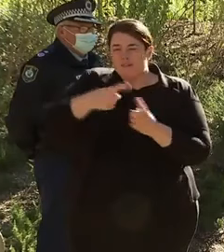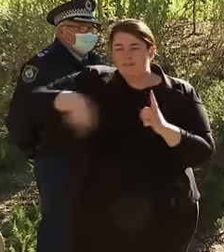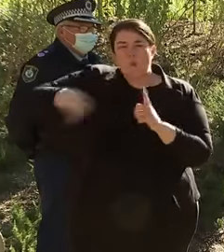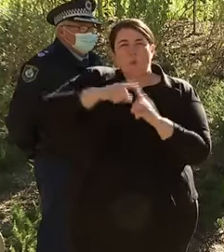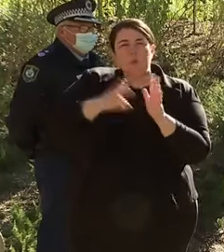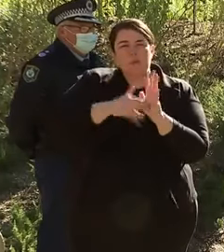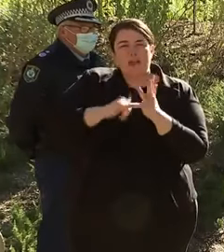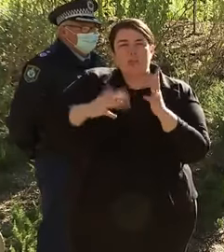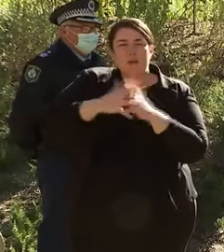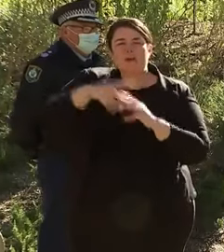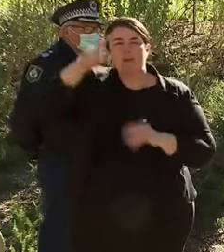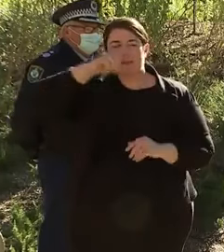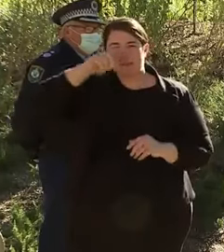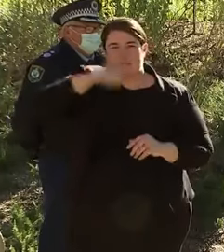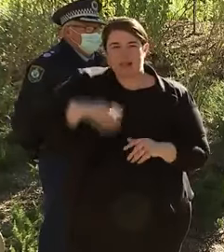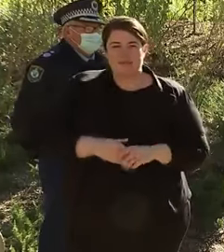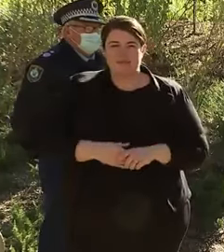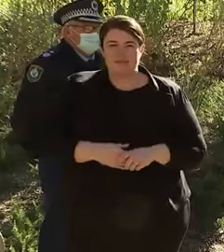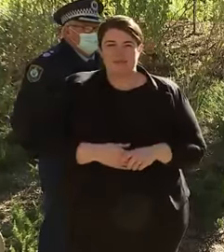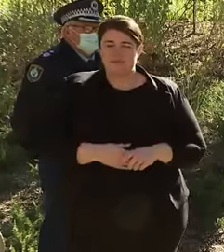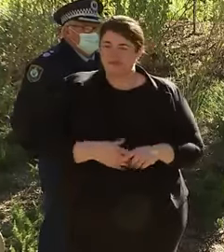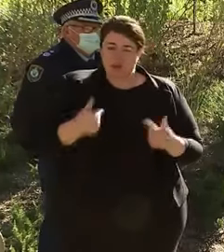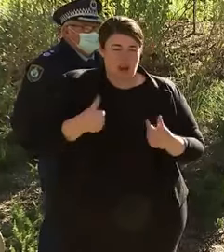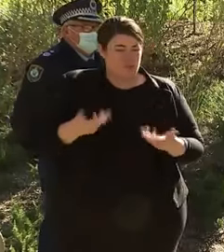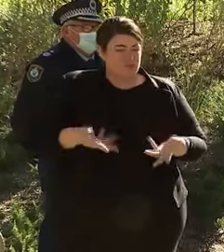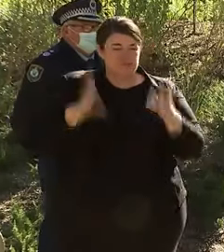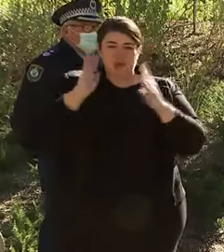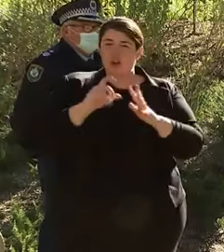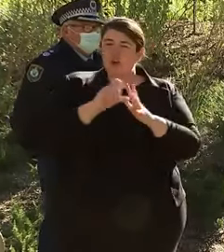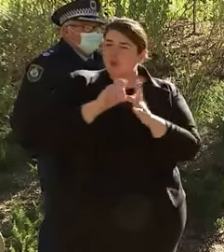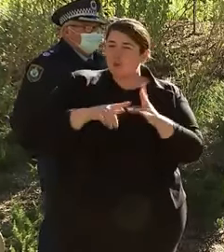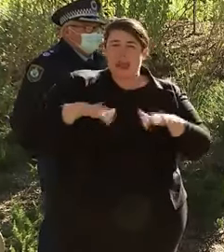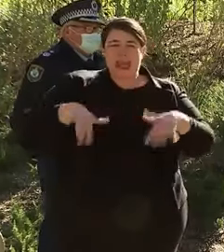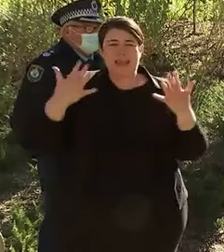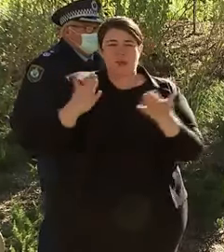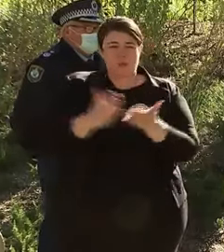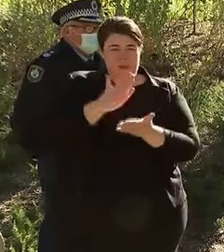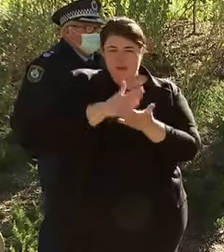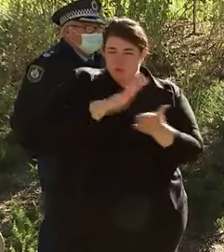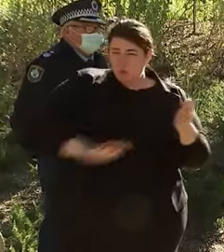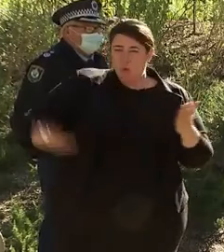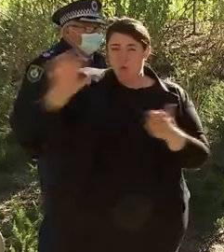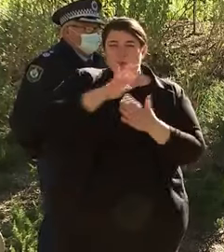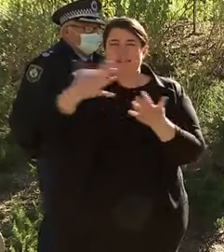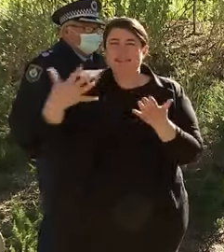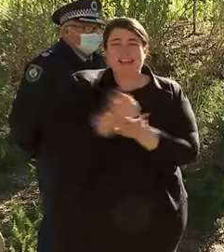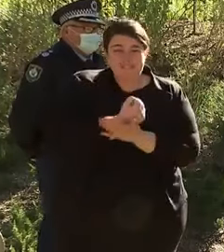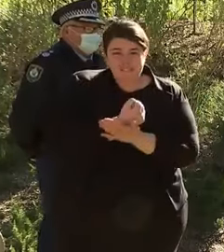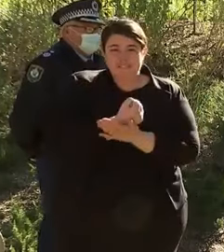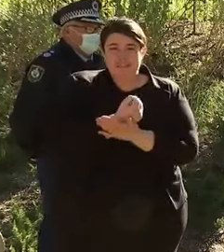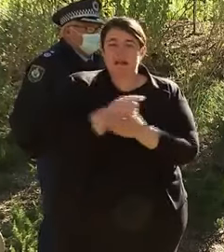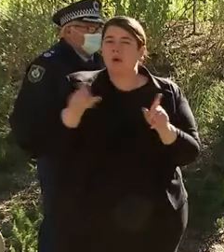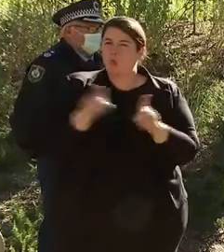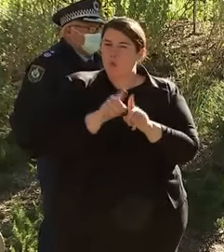someone who will be afraid to take any decision we need to keep our residents safe, but also to make sure we provide as much information as possible.